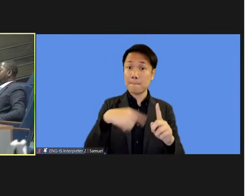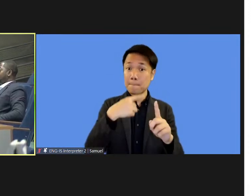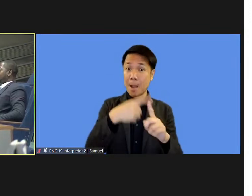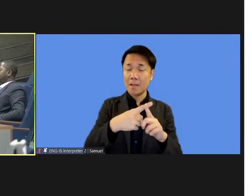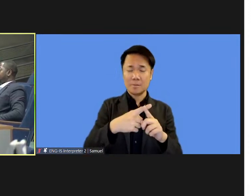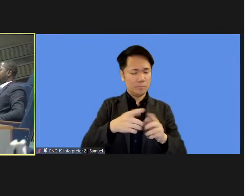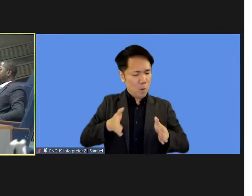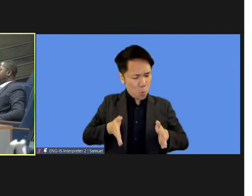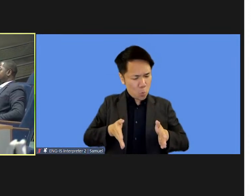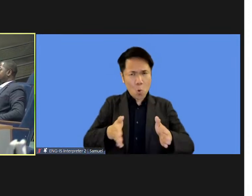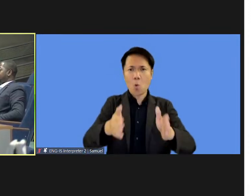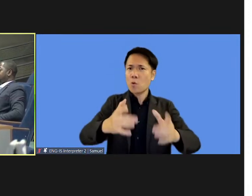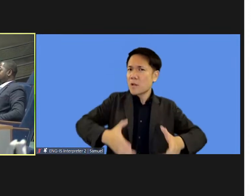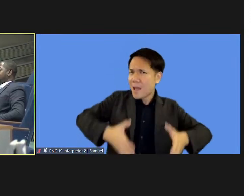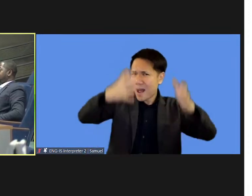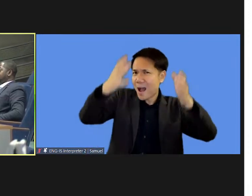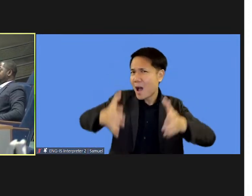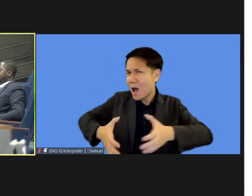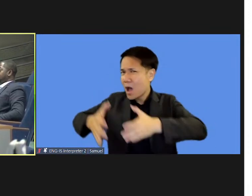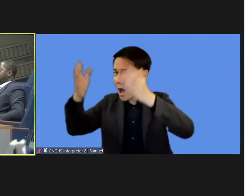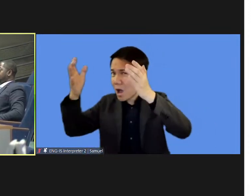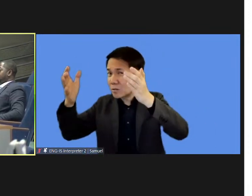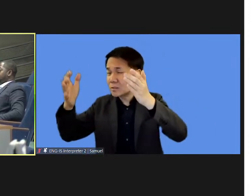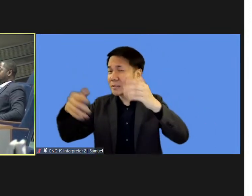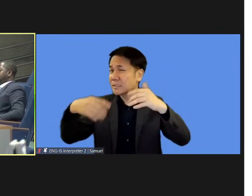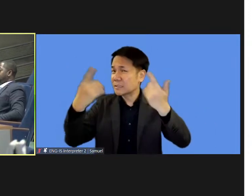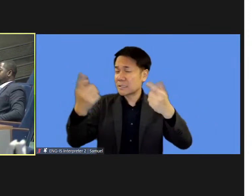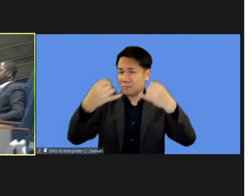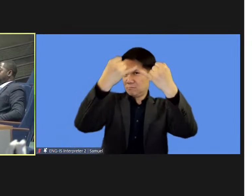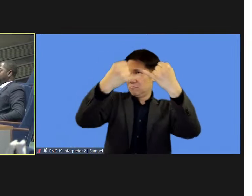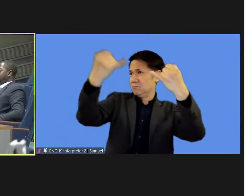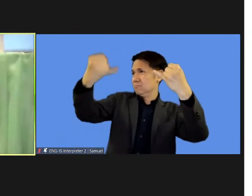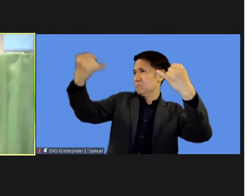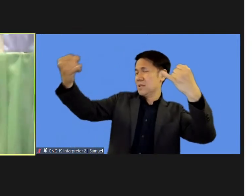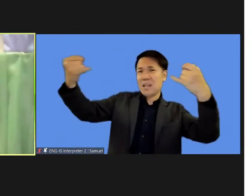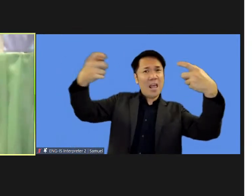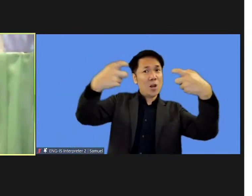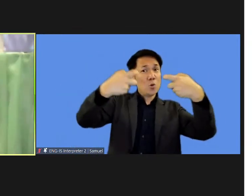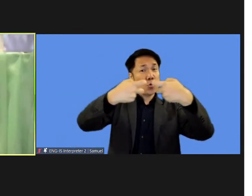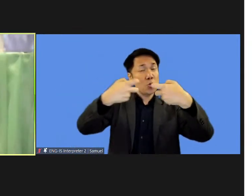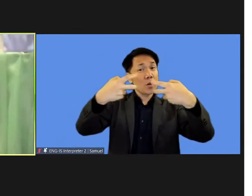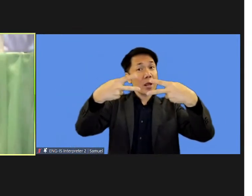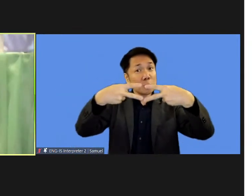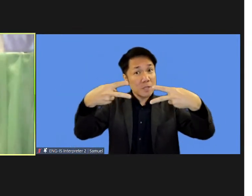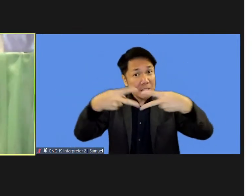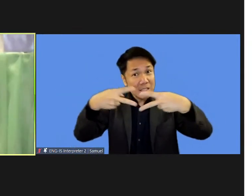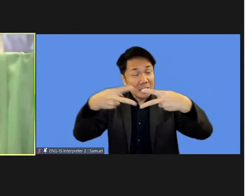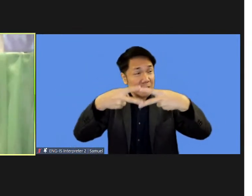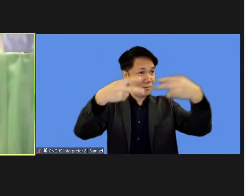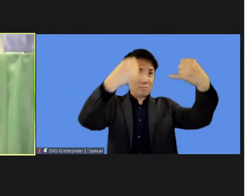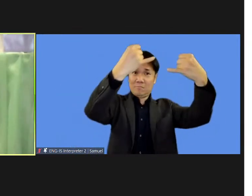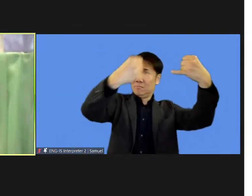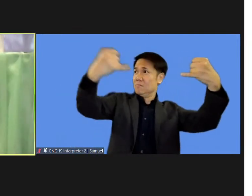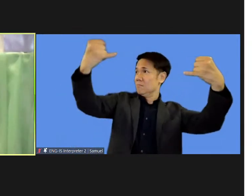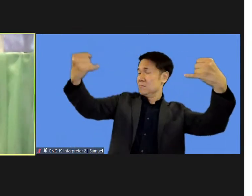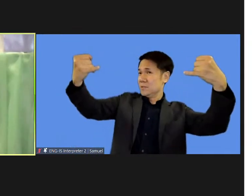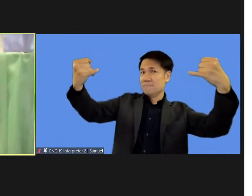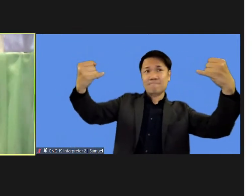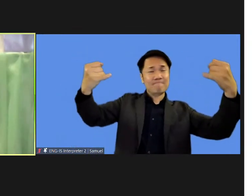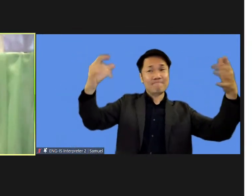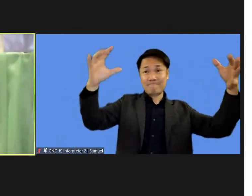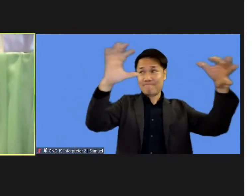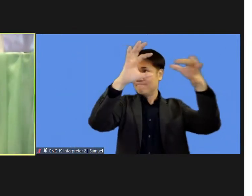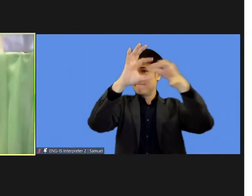highlighted, especially how the power pools could be supported to work together to be connected so that there's a balance between supply and